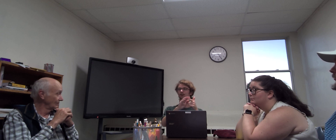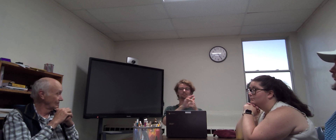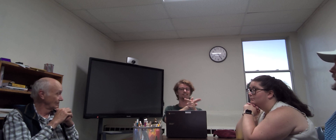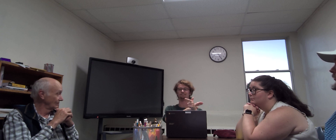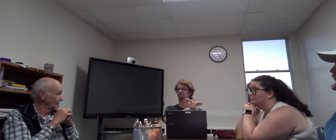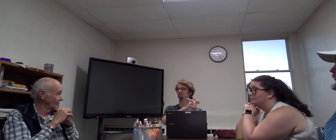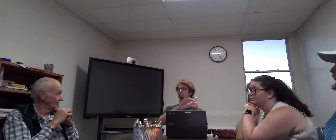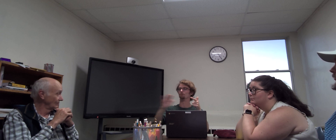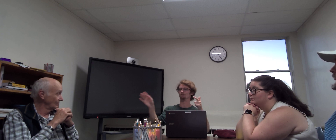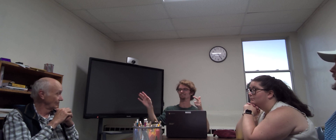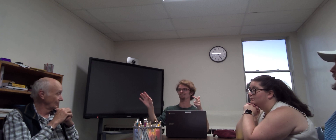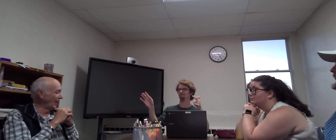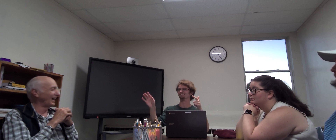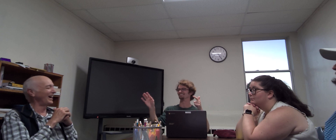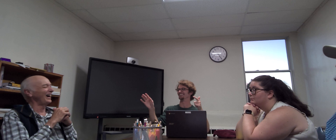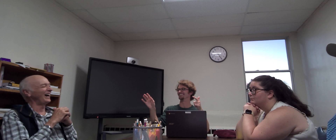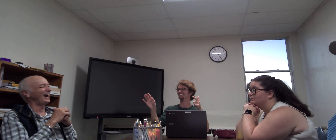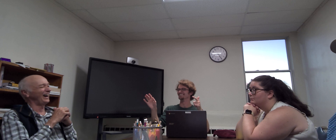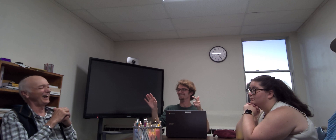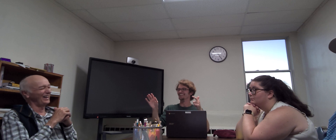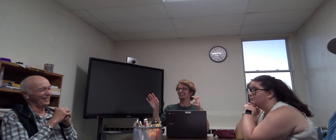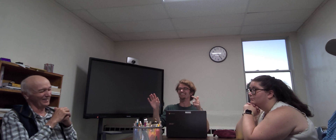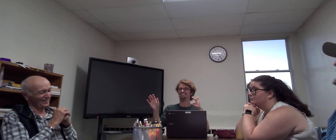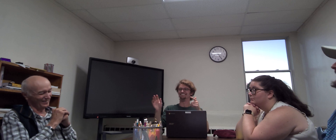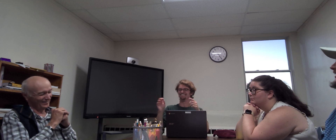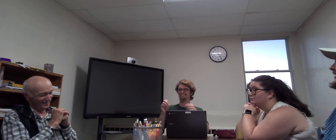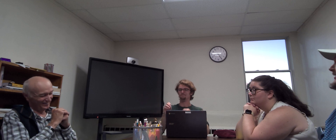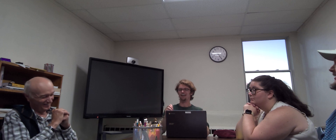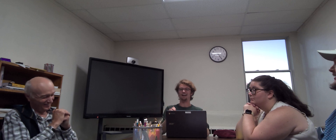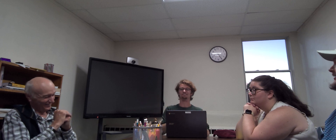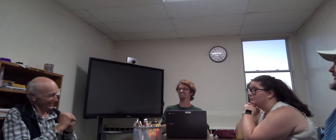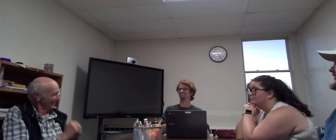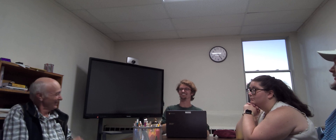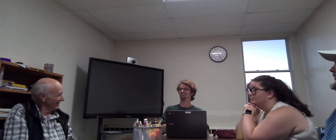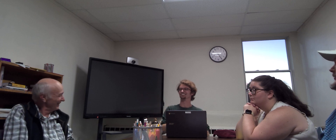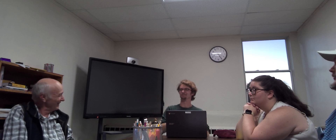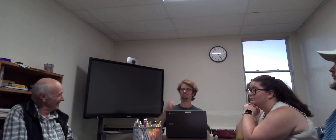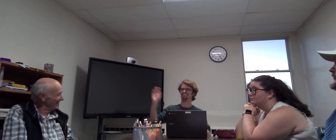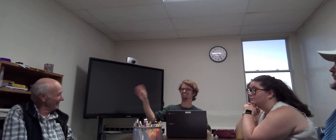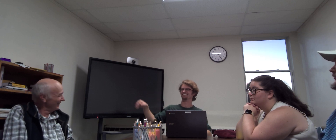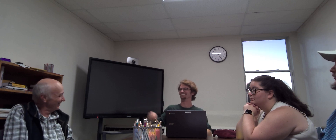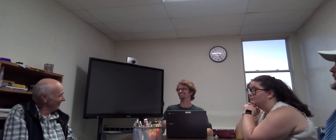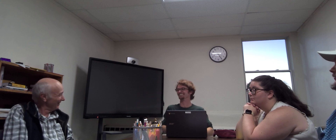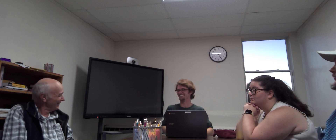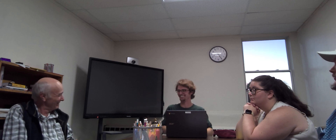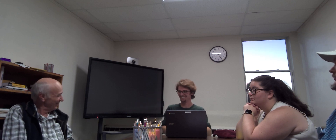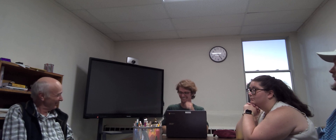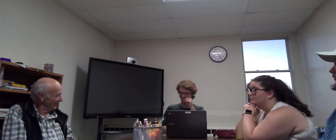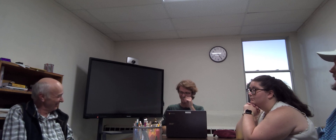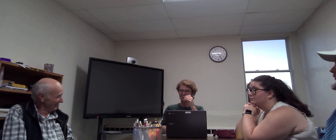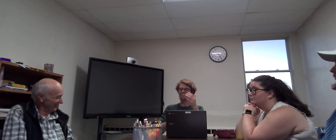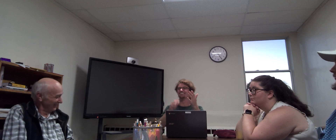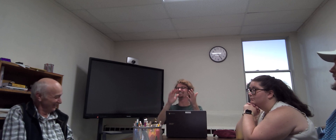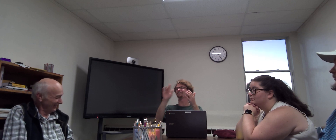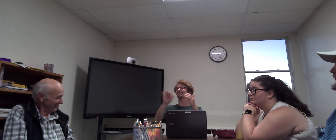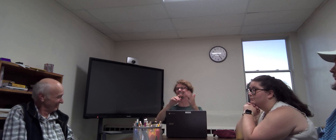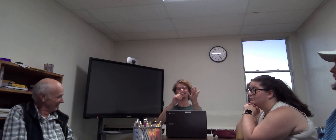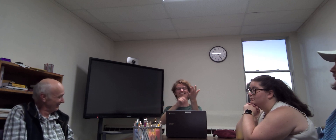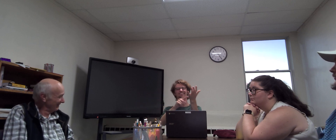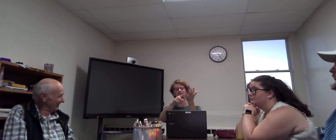not even remotely related. It is. I will never go to Britain for this reason. Their finger spelling, they